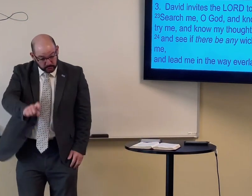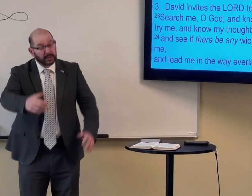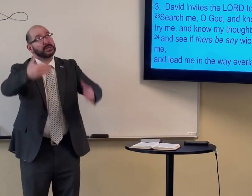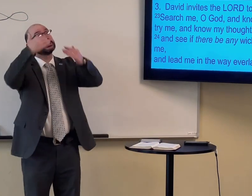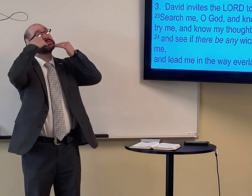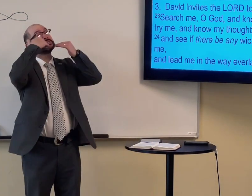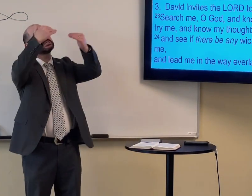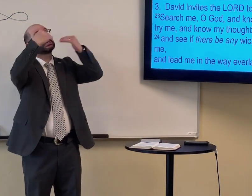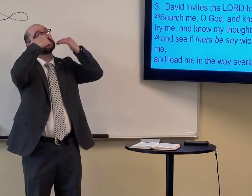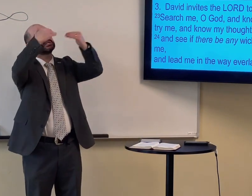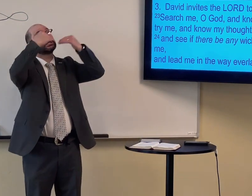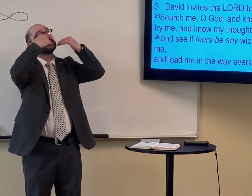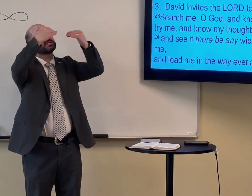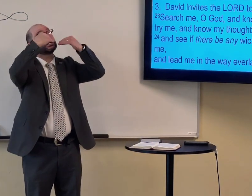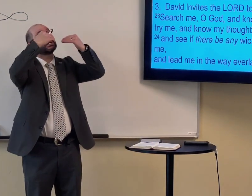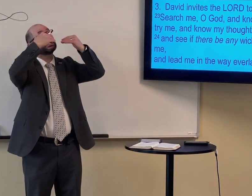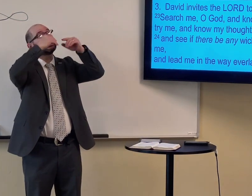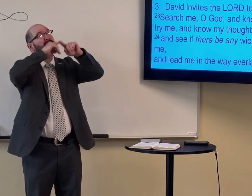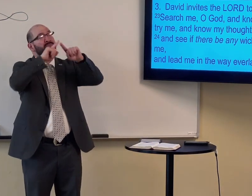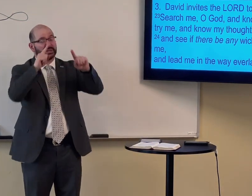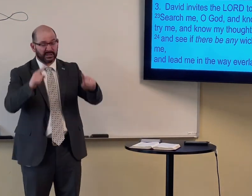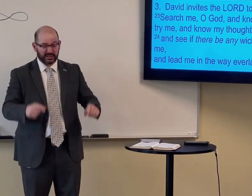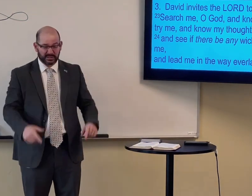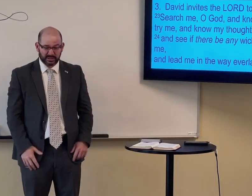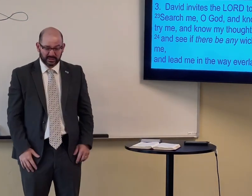You know, you should be grateful to God, but